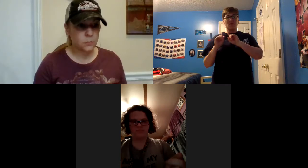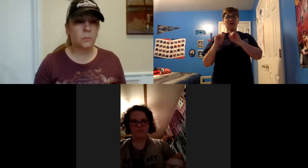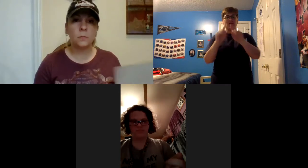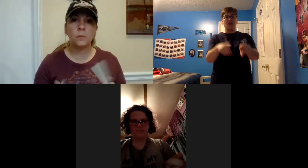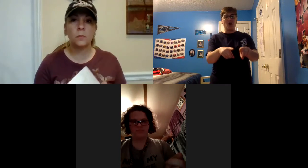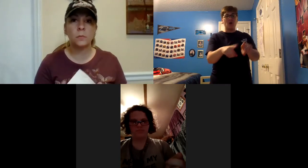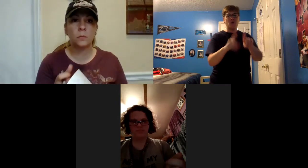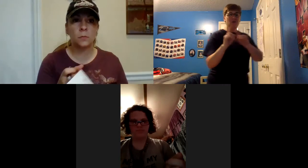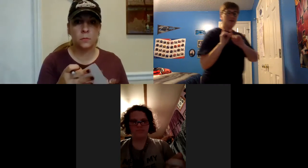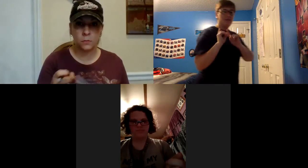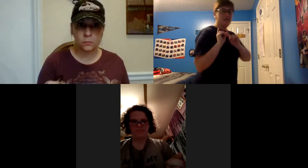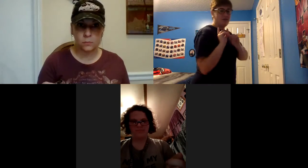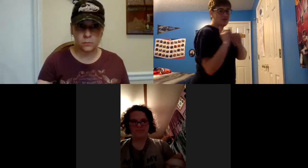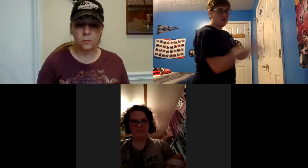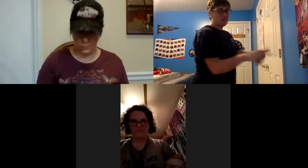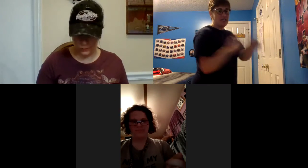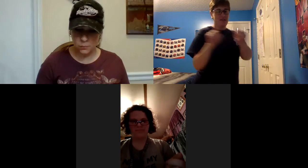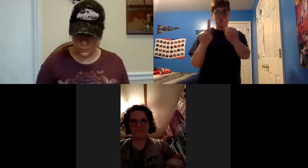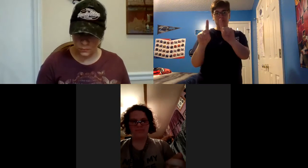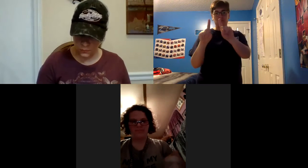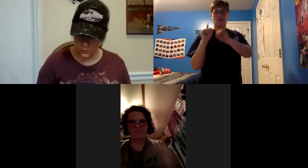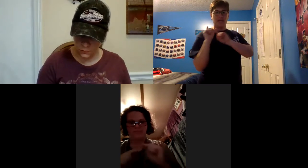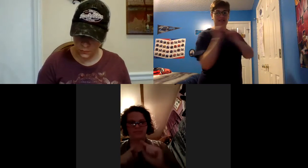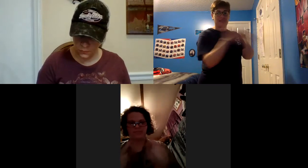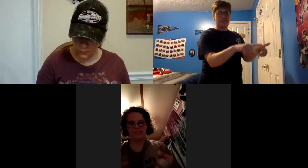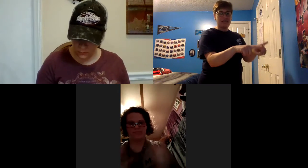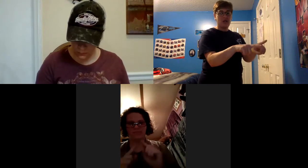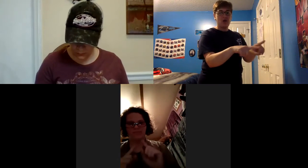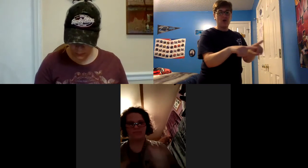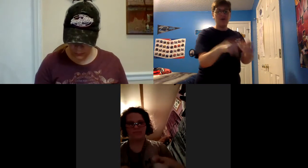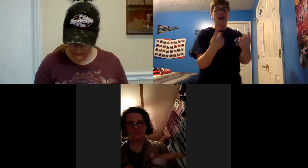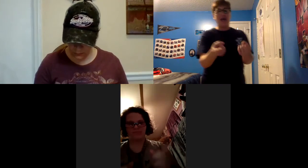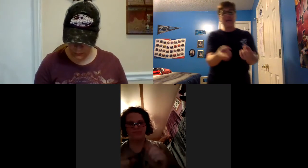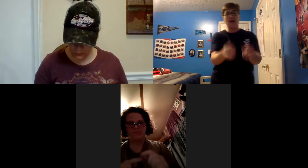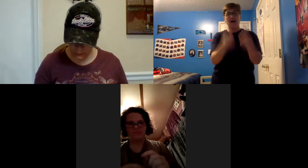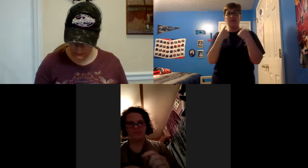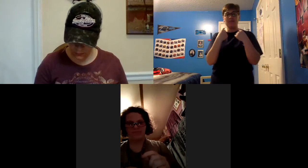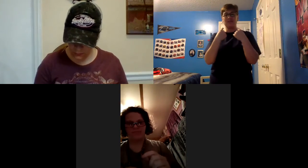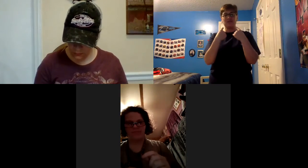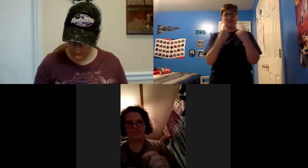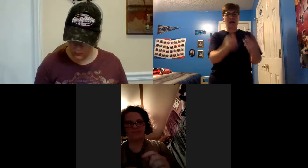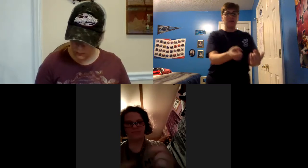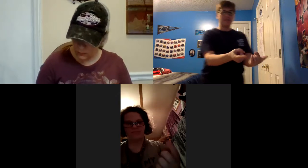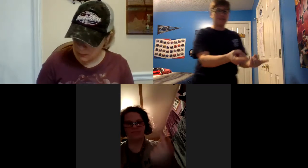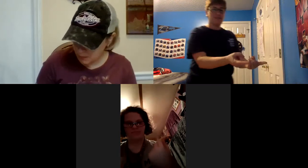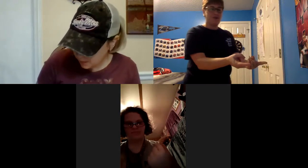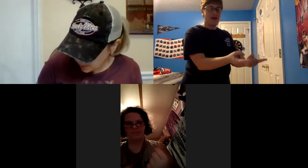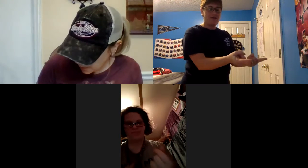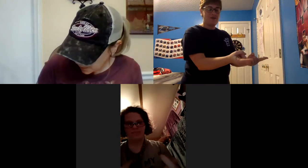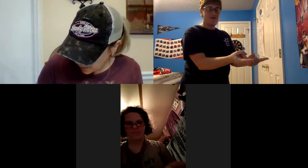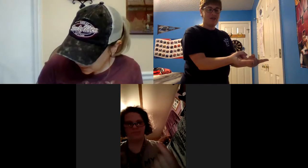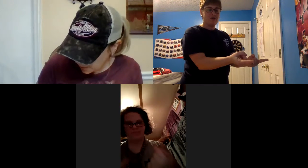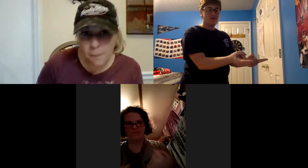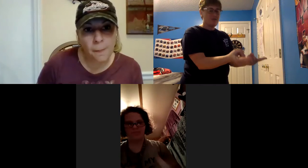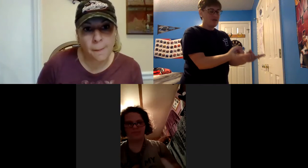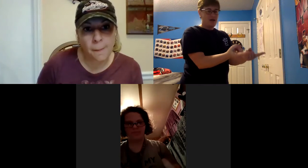summer we went over go, is just taking your 2 number 1 hands and saying go, and come is just the opposite. So you're having